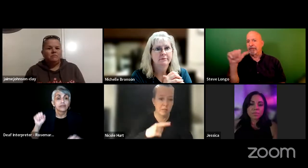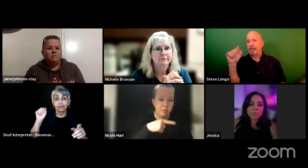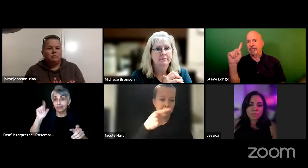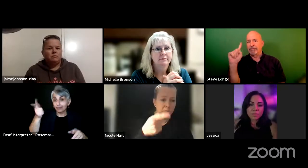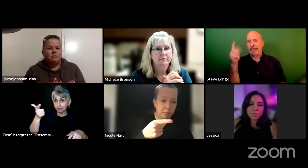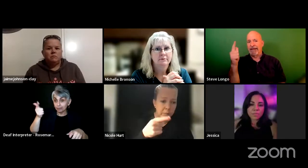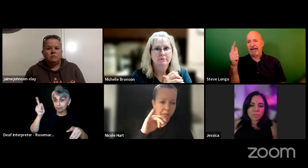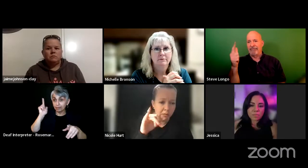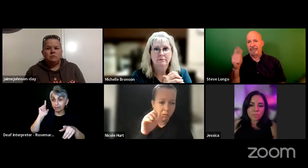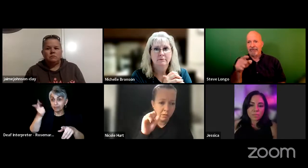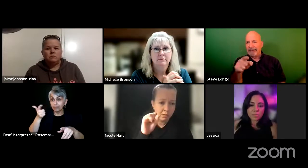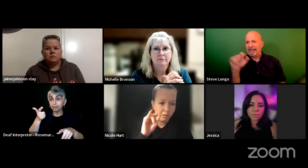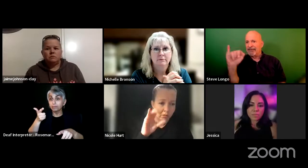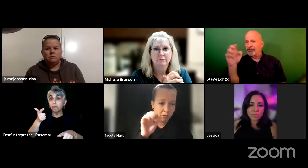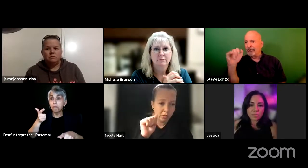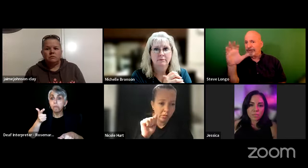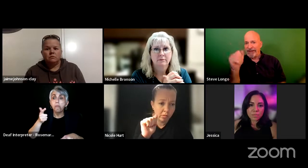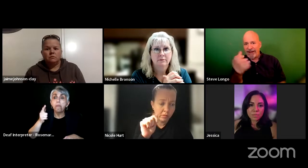All right, do I have a second?